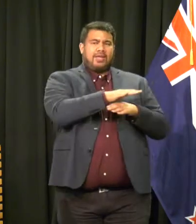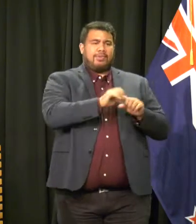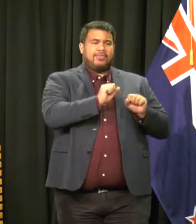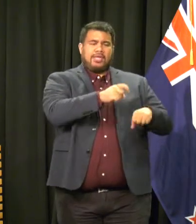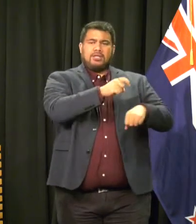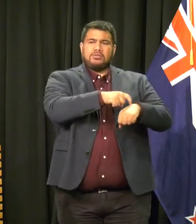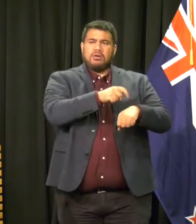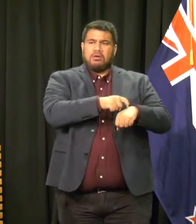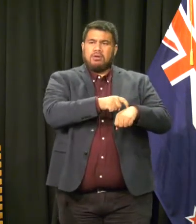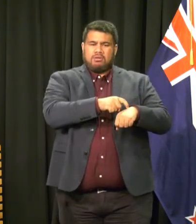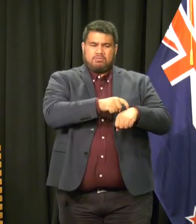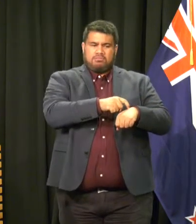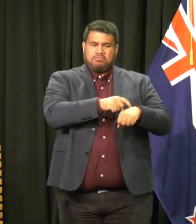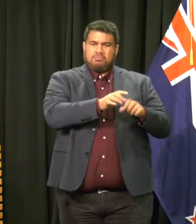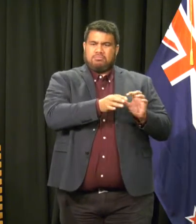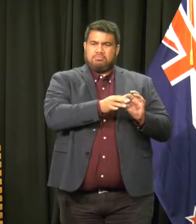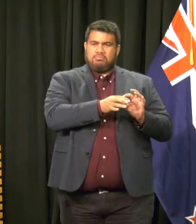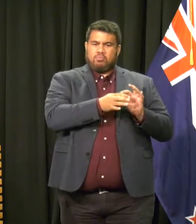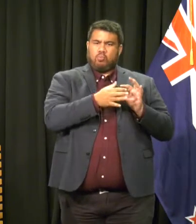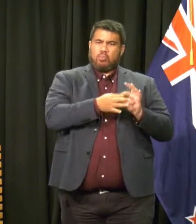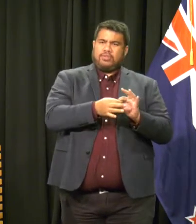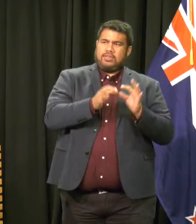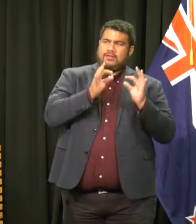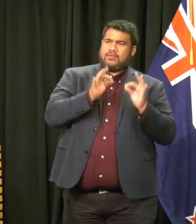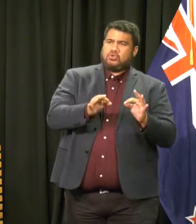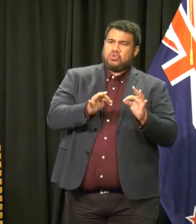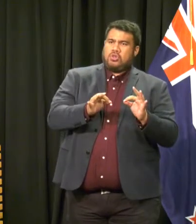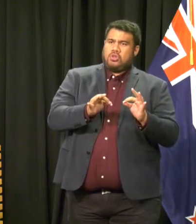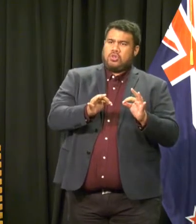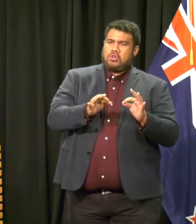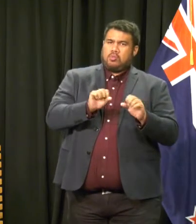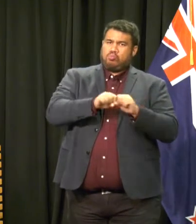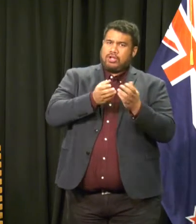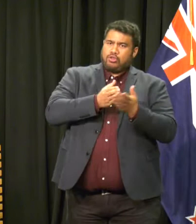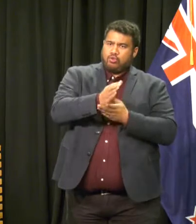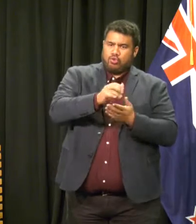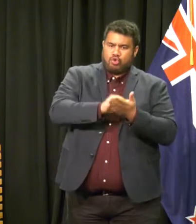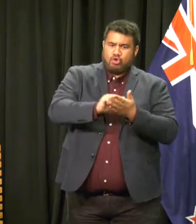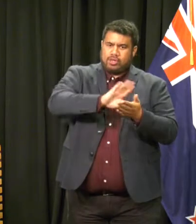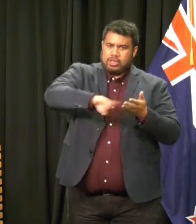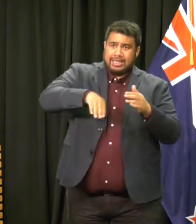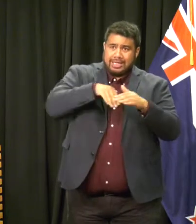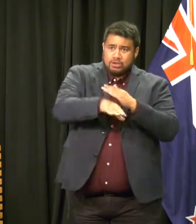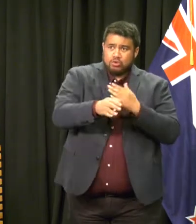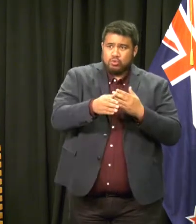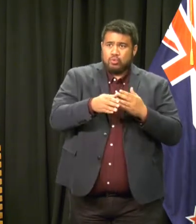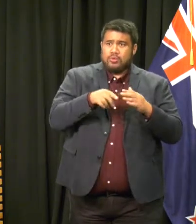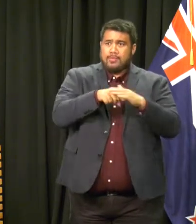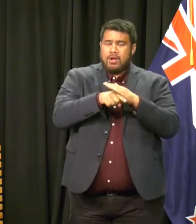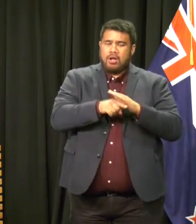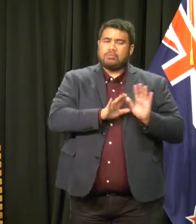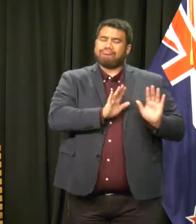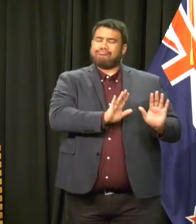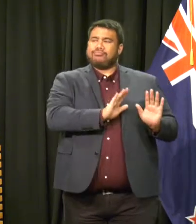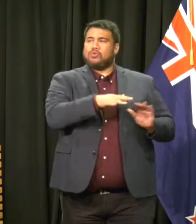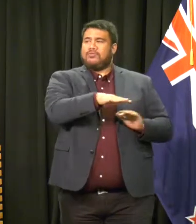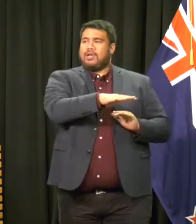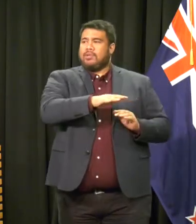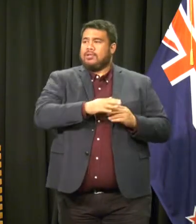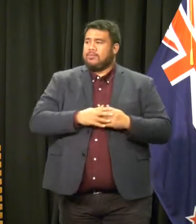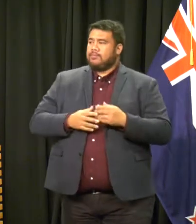their time at the point that that official breach of the concrete is made. Minister, is Cabinet considering... Leave it